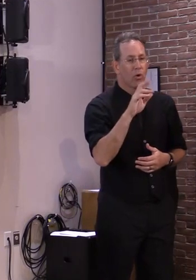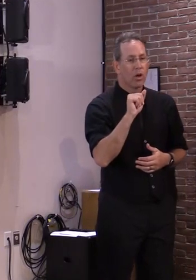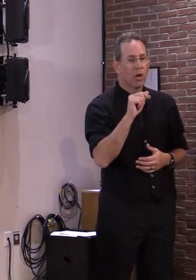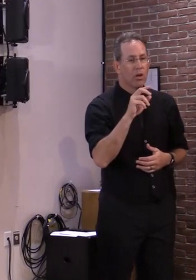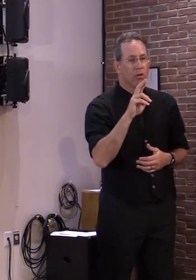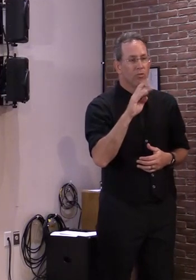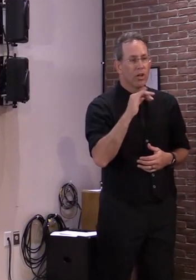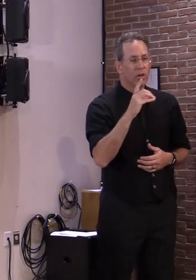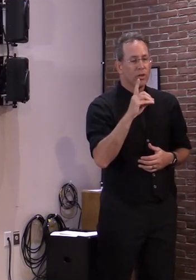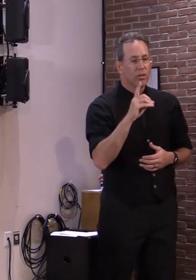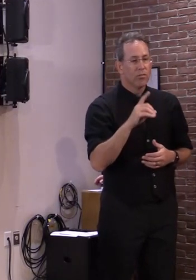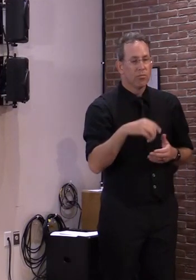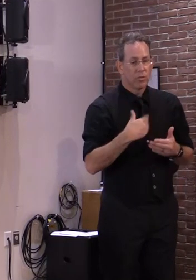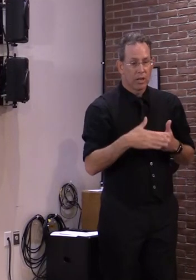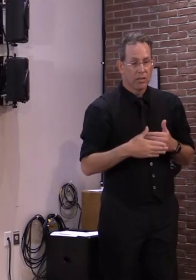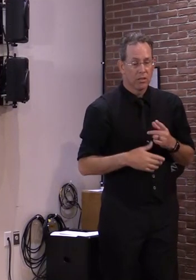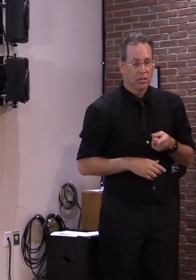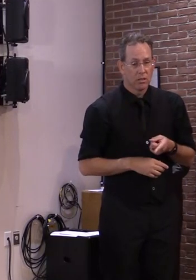Andrew McGregor.